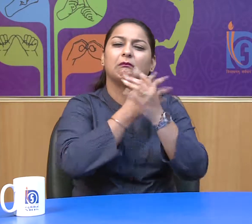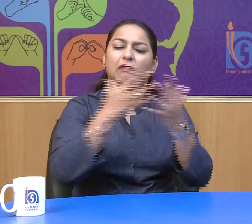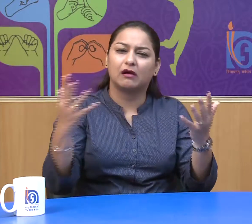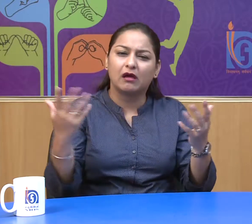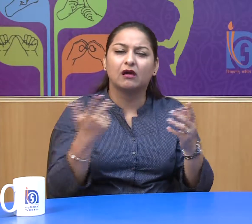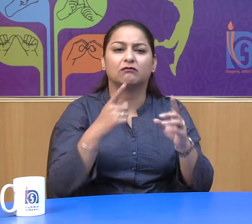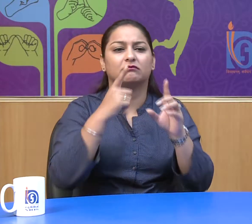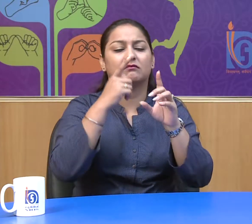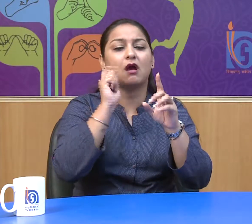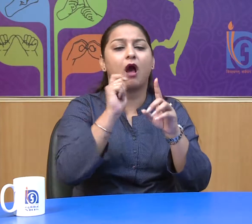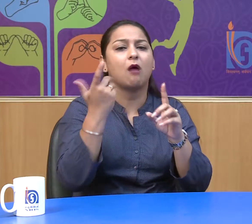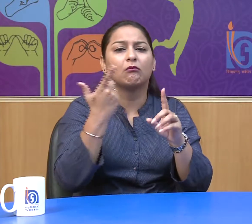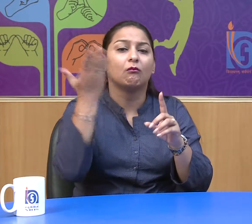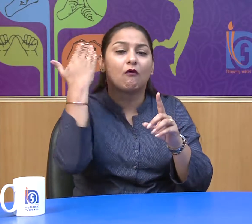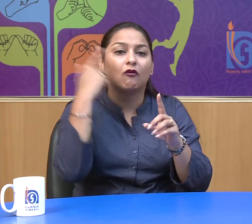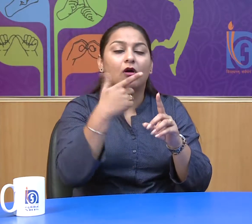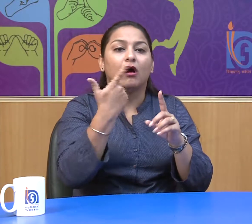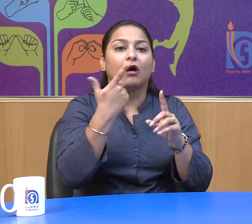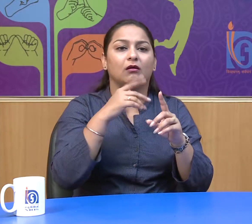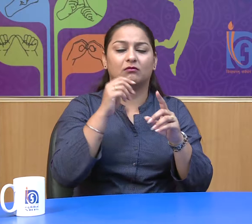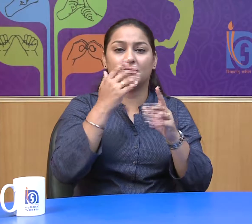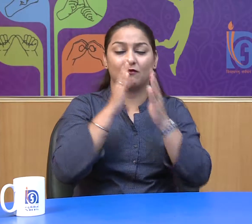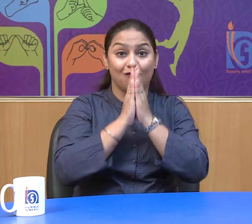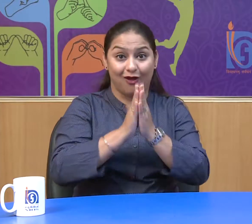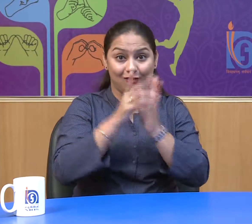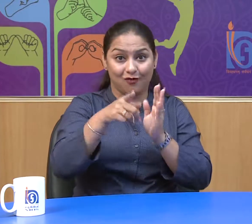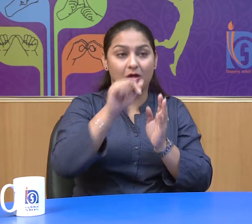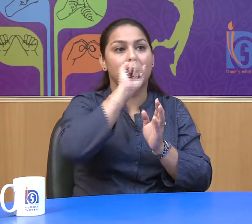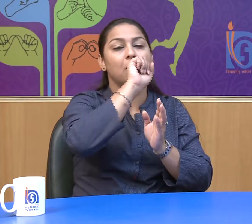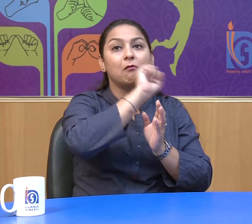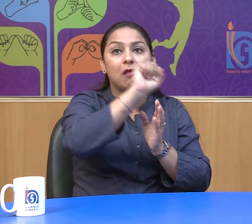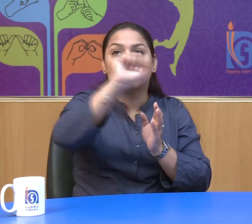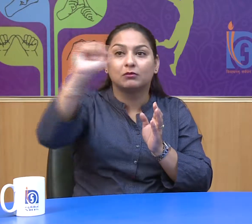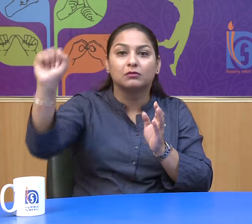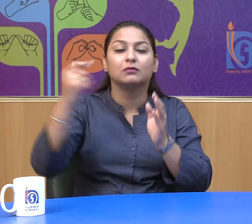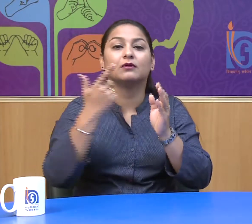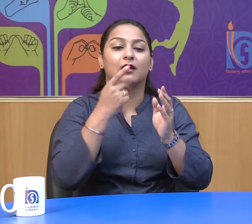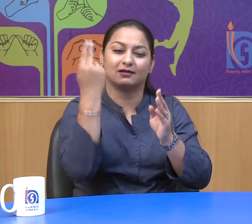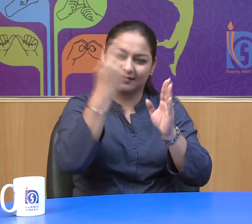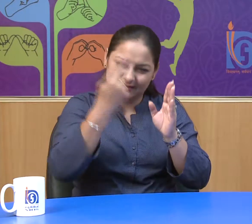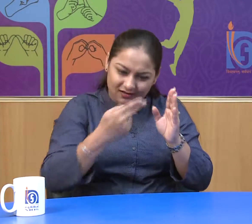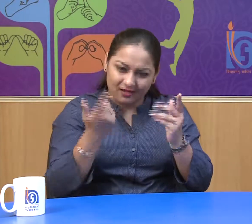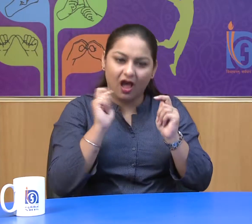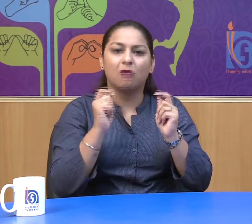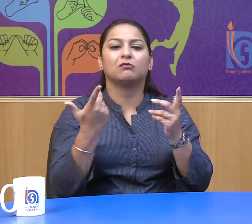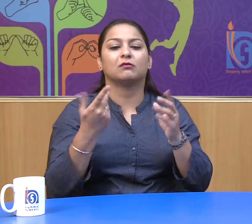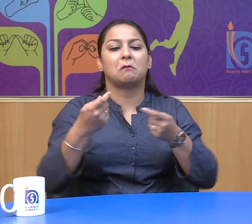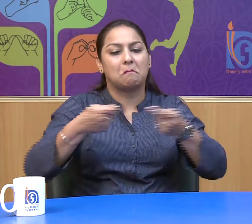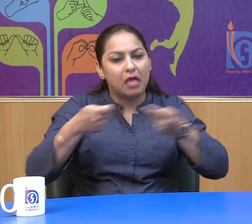origin or belonged to the less prosperous class of cultivators.